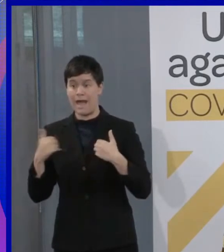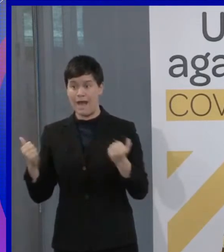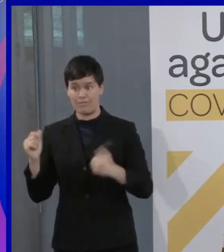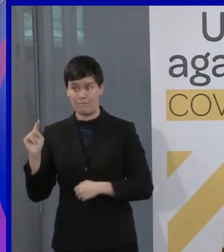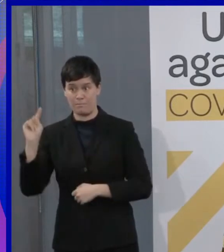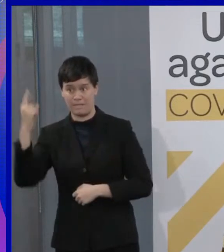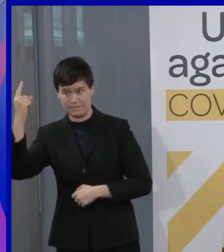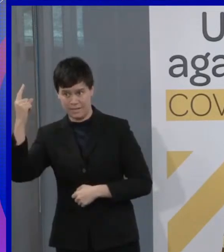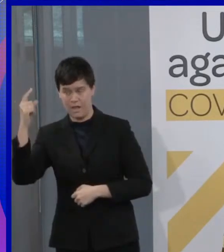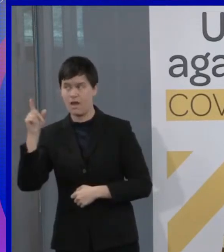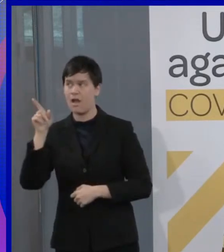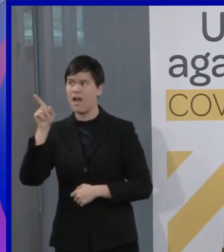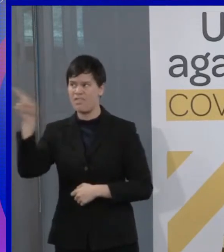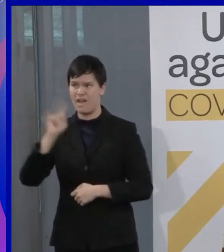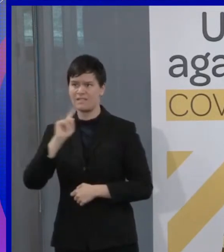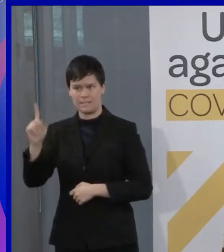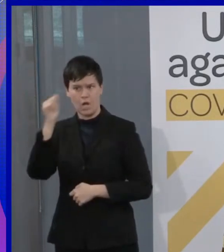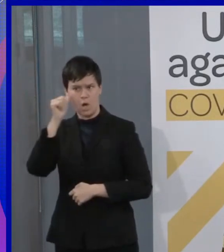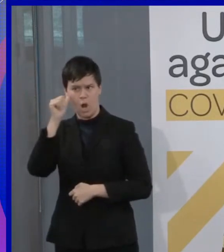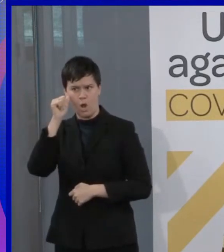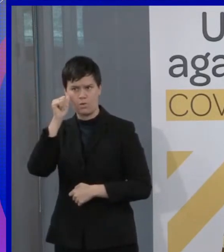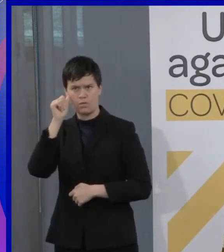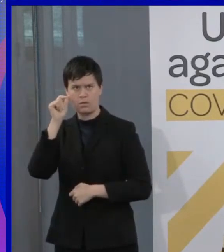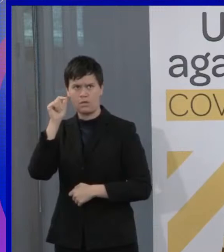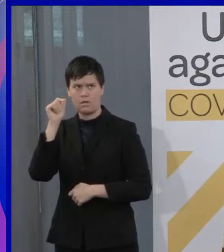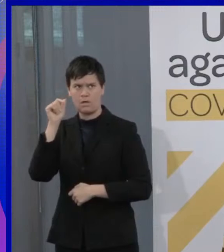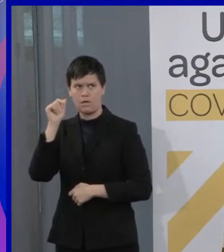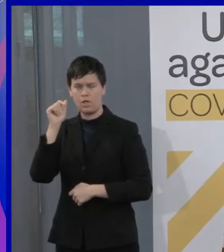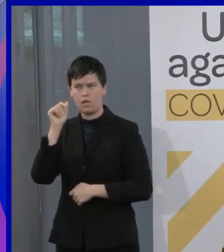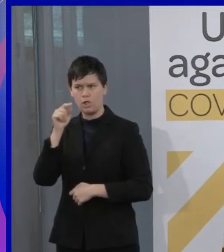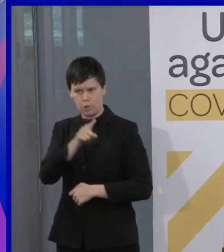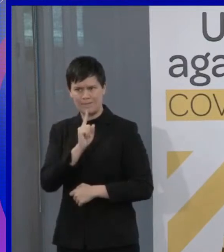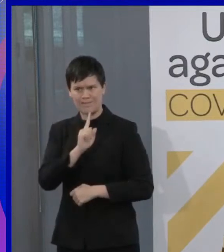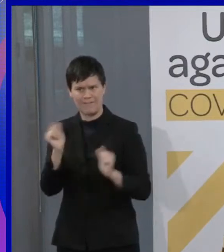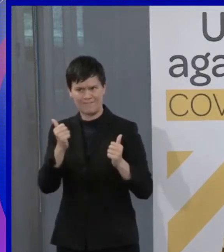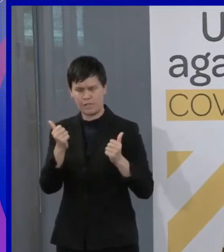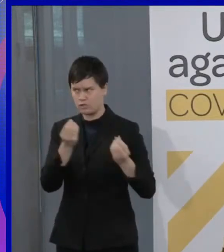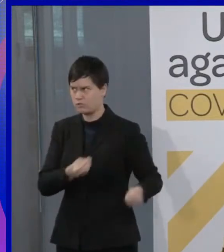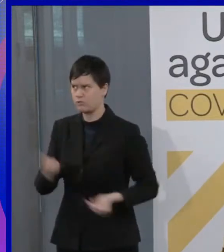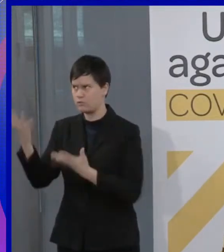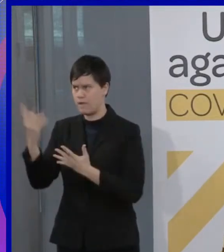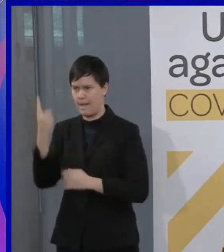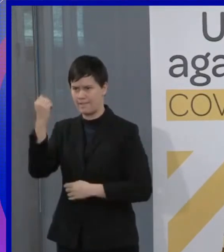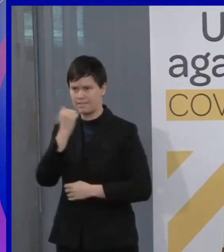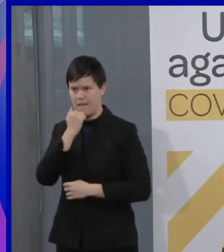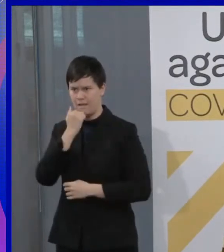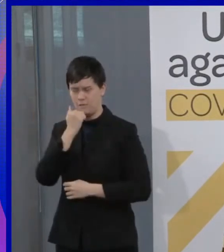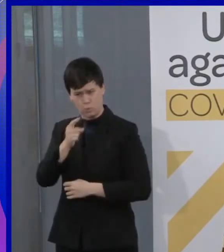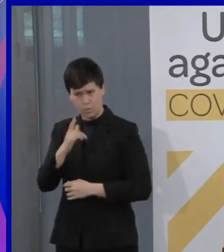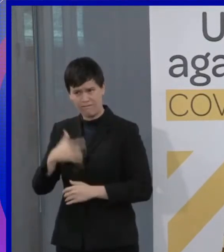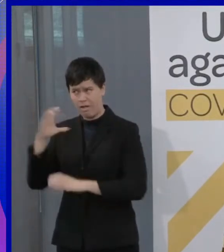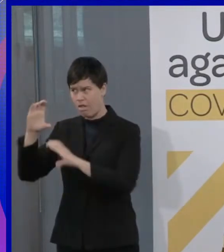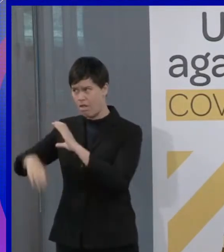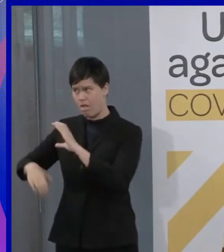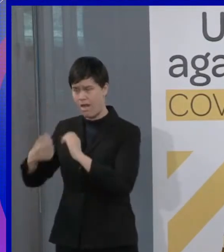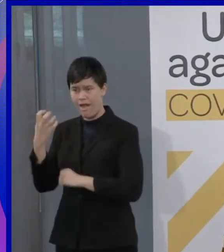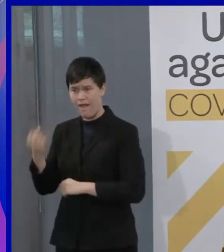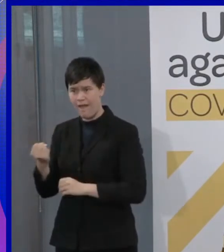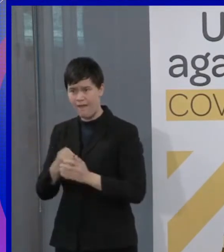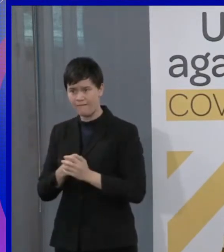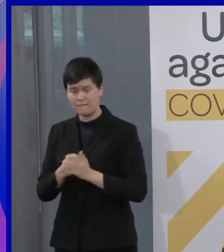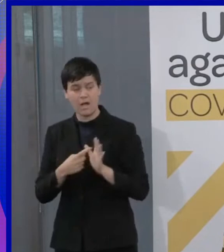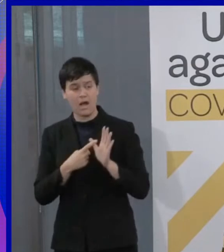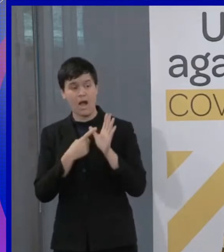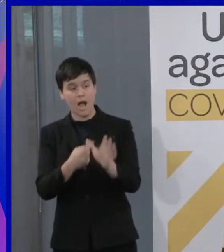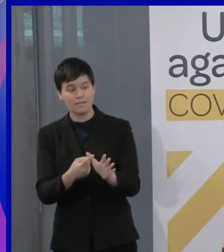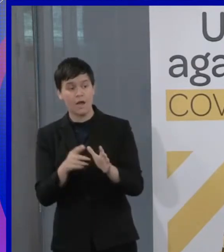you were updating them. So it's, at the end of the day, was this just a miscommunication? Well, I think the Prime Minister and Minister were making really clear what their expectation is.